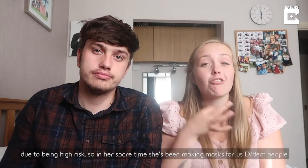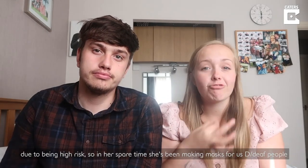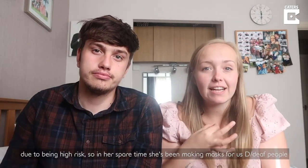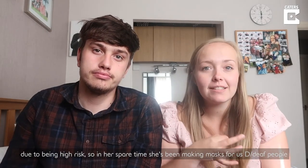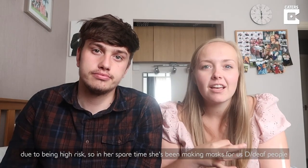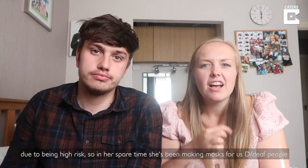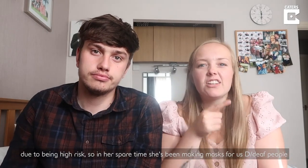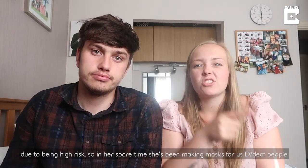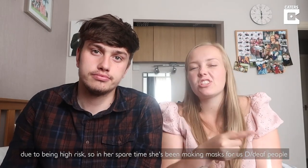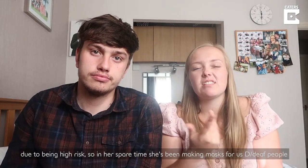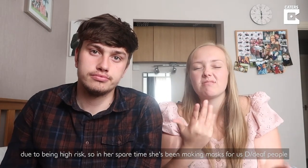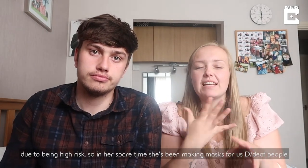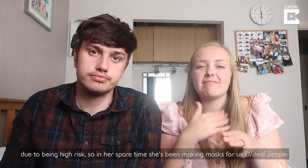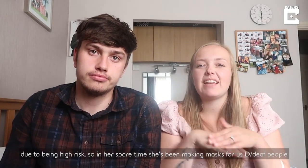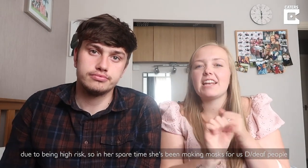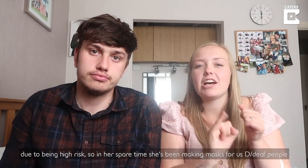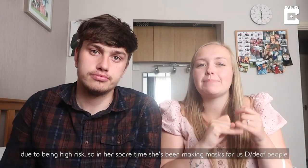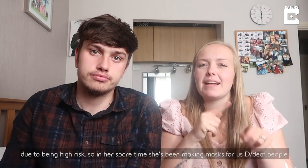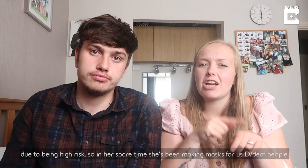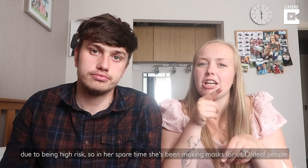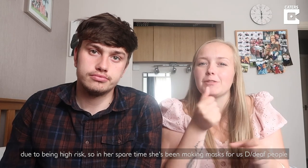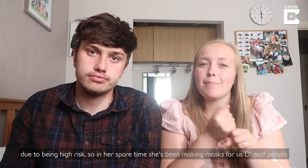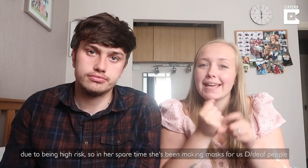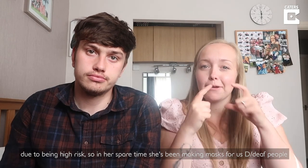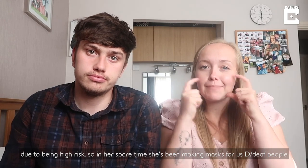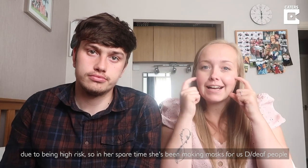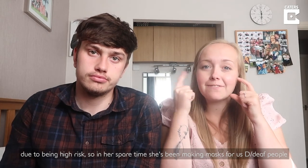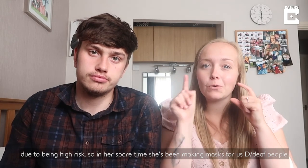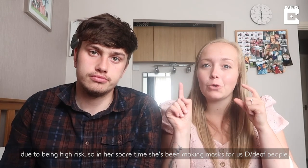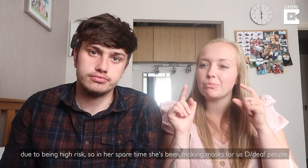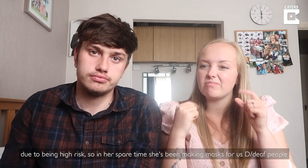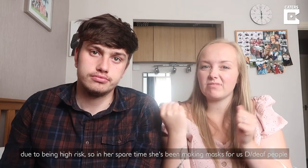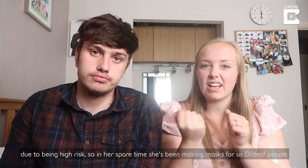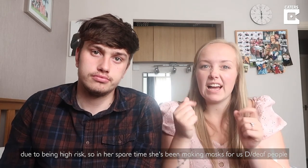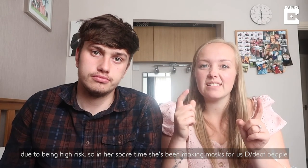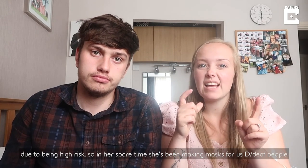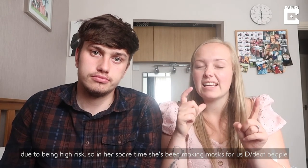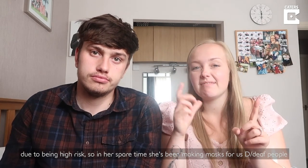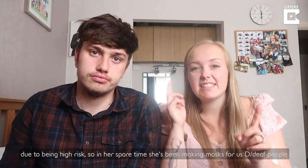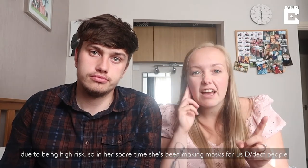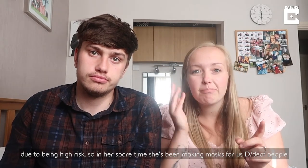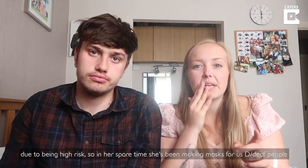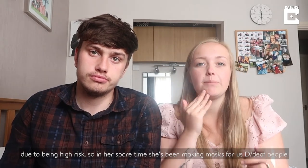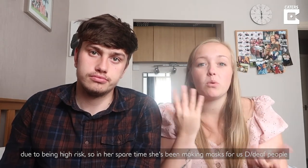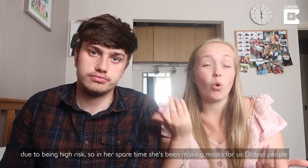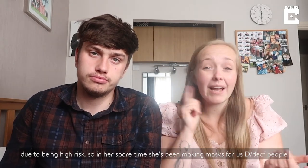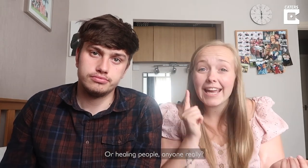high risk. So she's in her spare time, she's been making masks for us, deaf people or